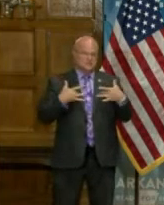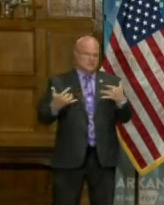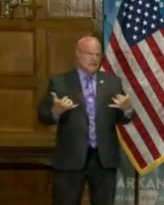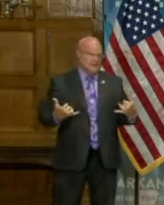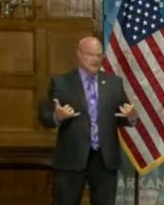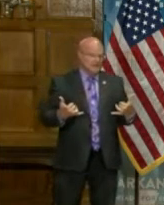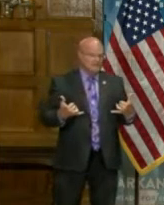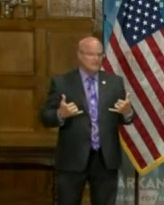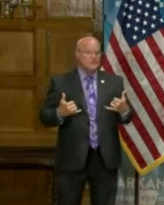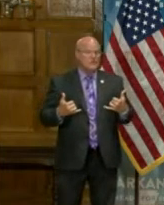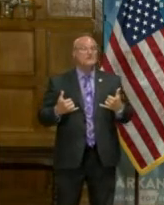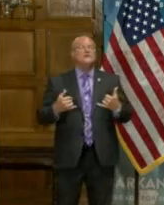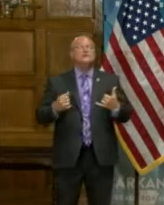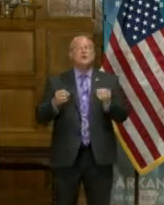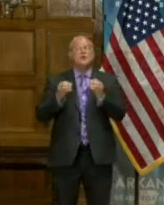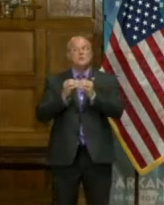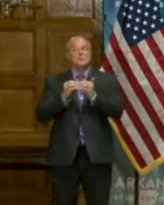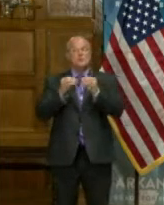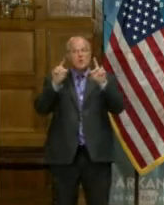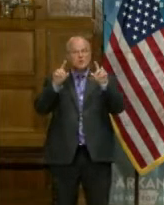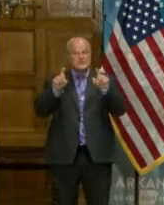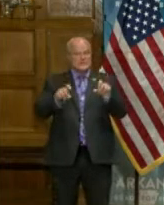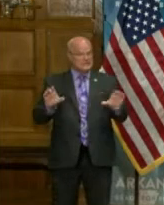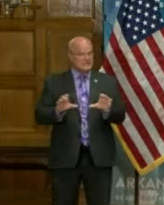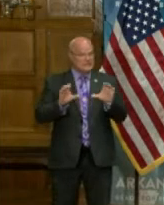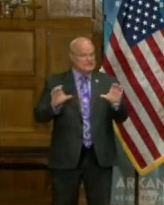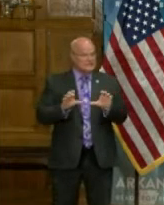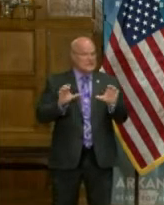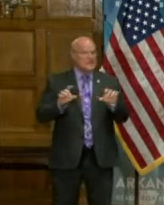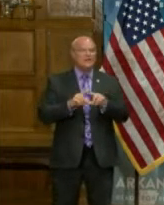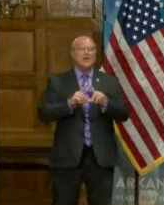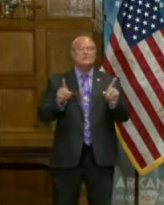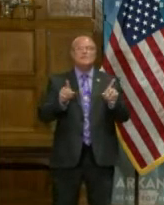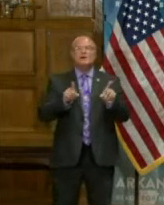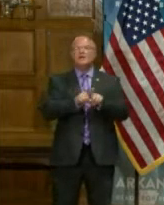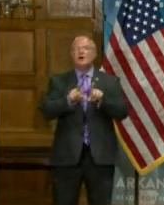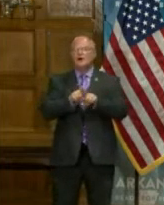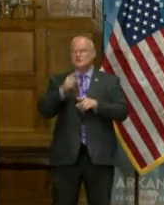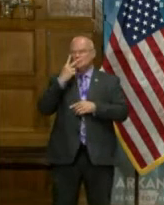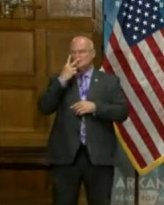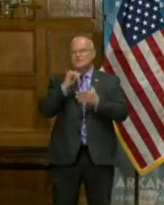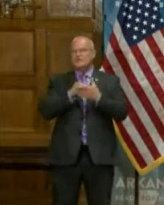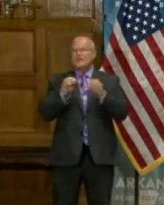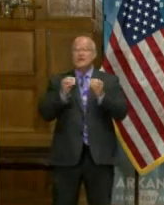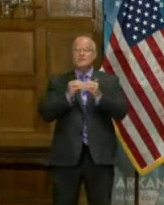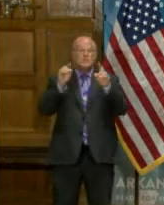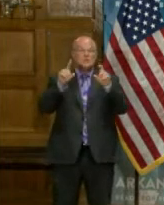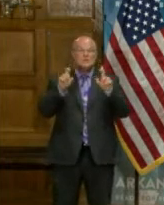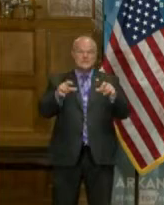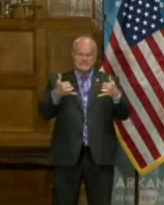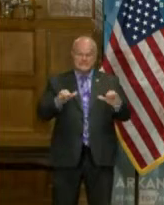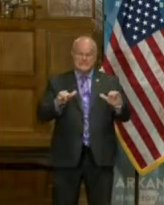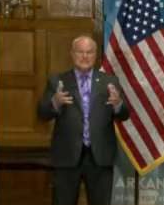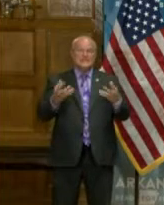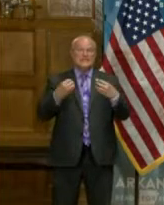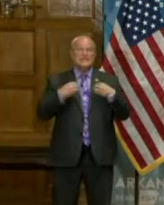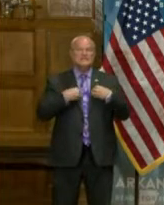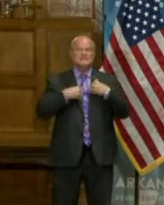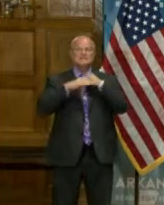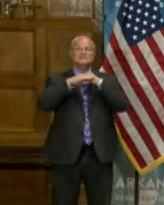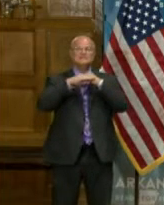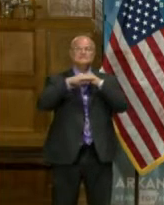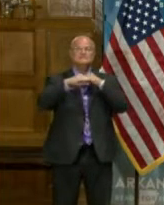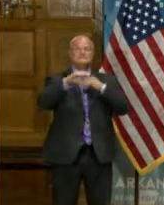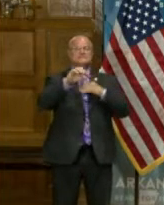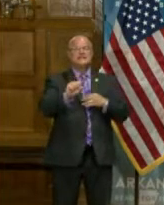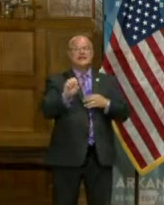So partly simply more testing being done, but you can also see that more testing still gives us a flat trend line